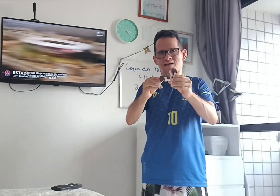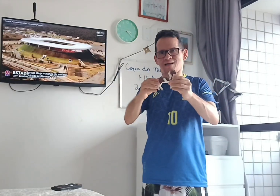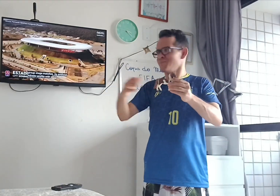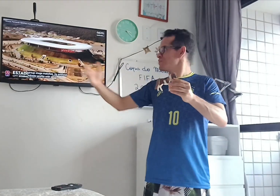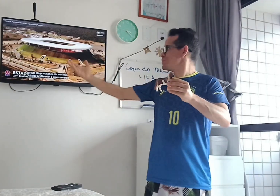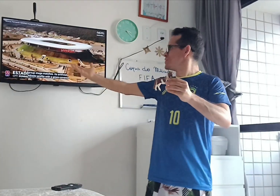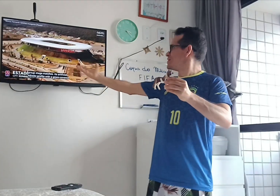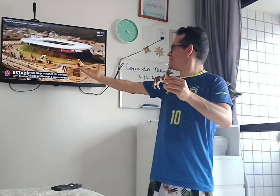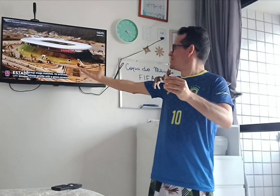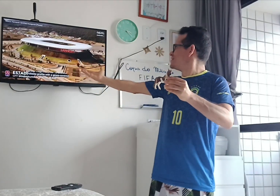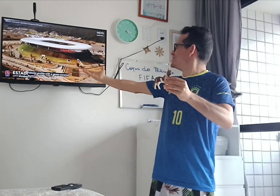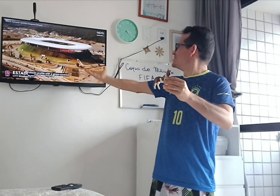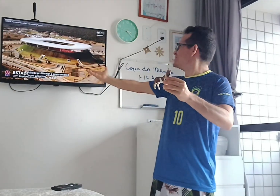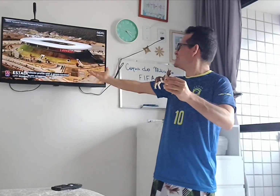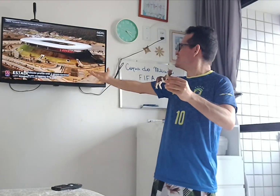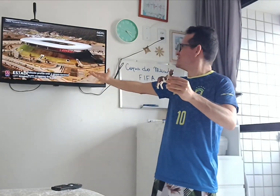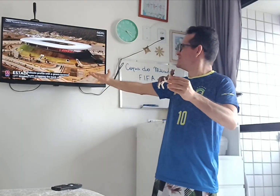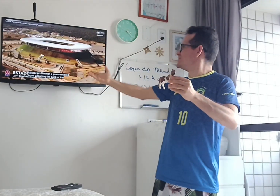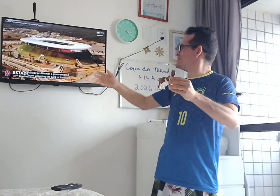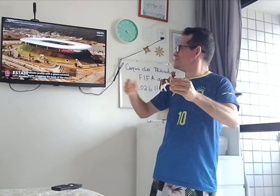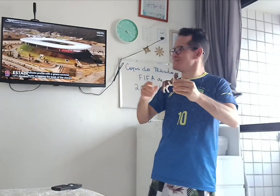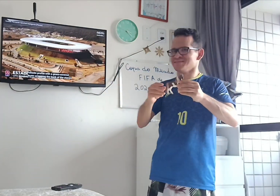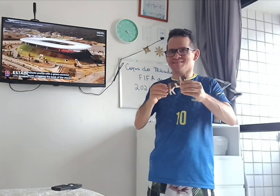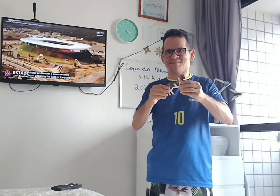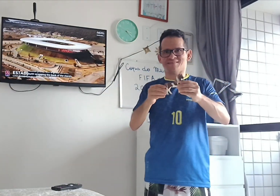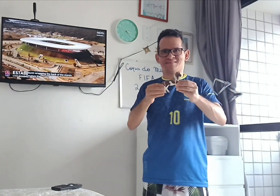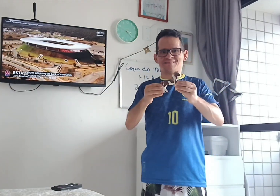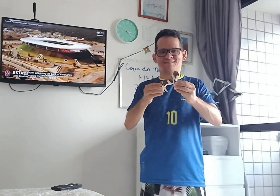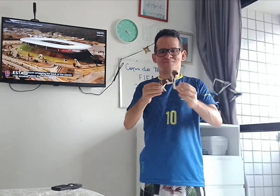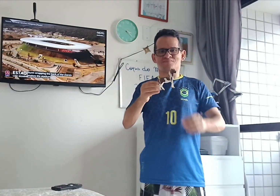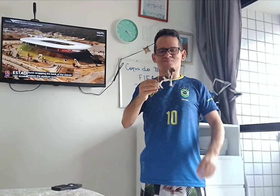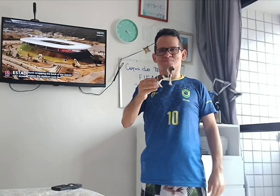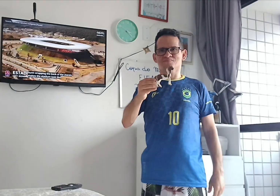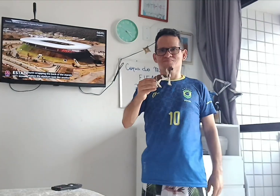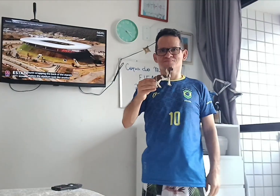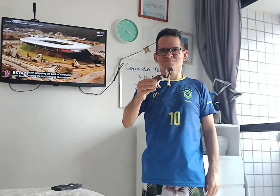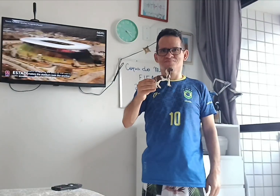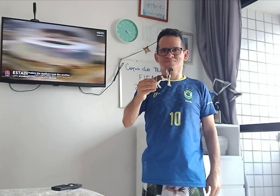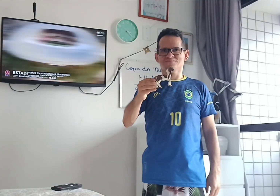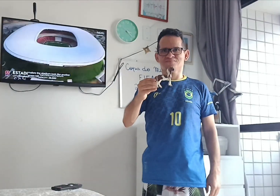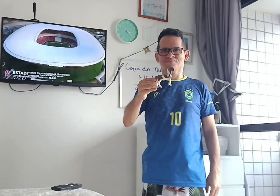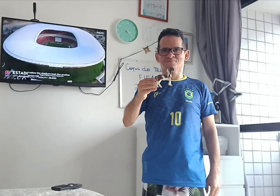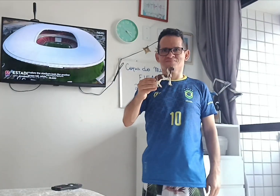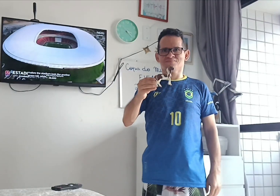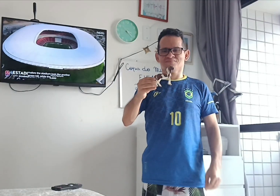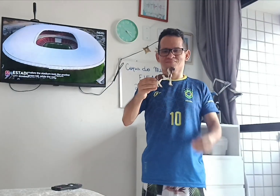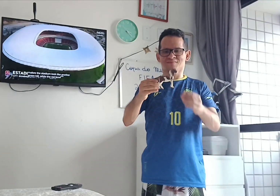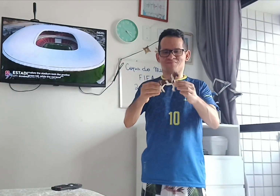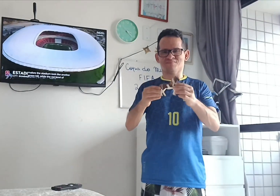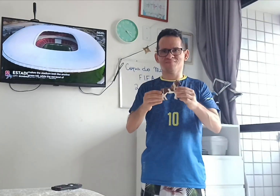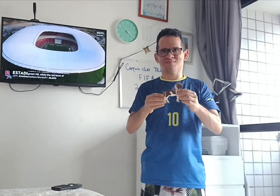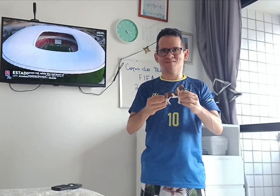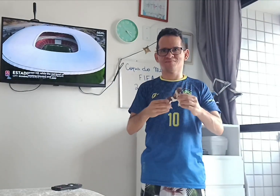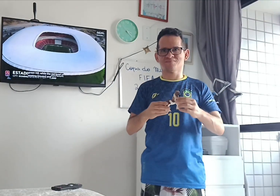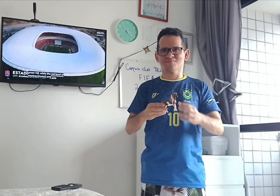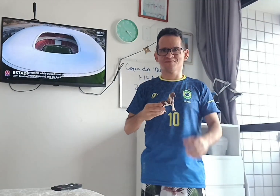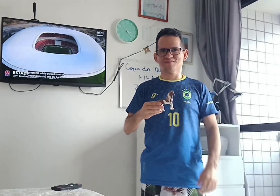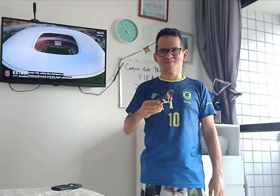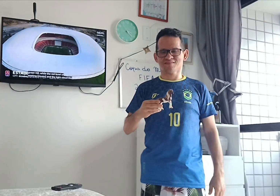with a grass-covered berm wrapping the back of the stands, makes the stadium look like another green hill, while the red bowl of seating and the light,